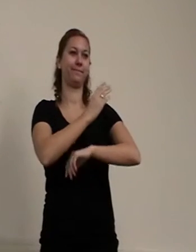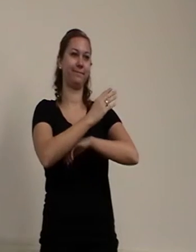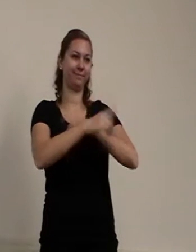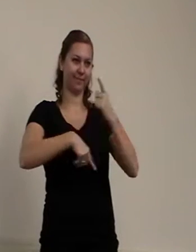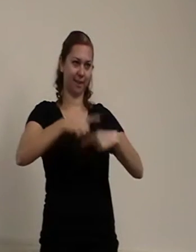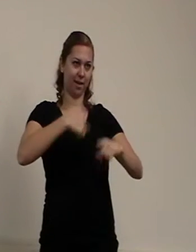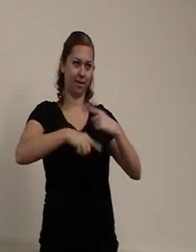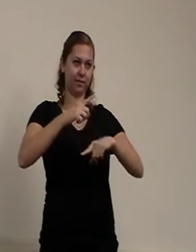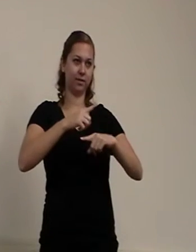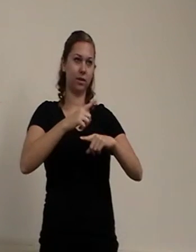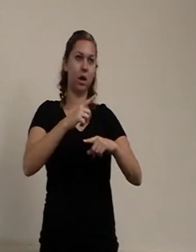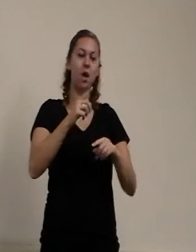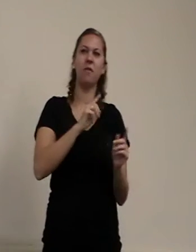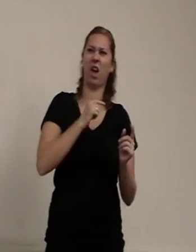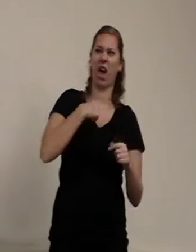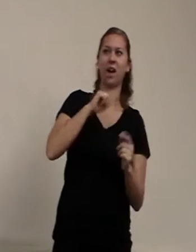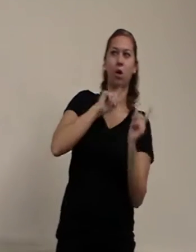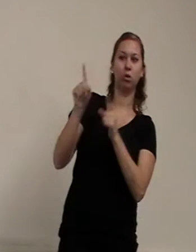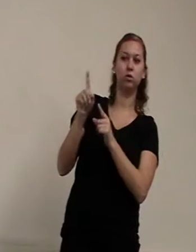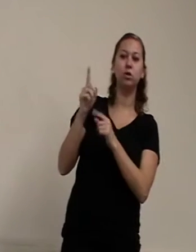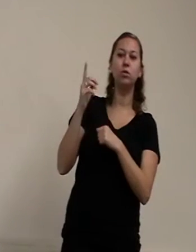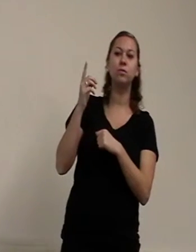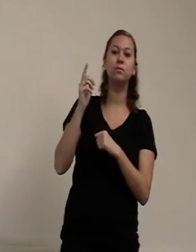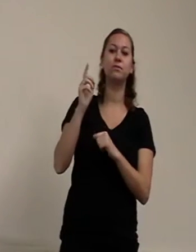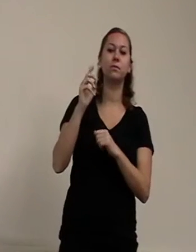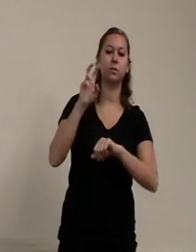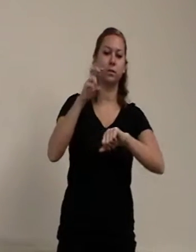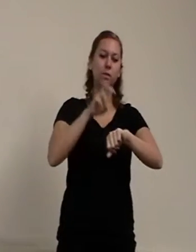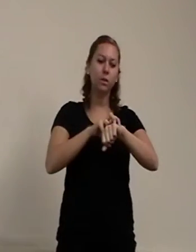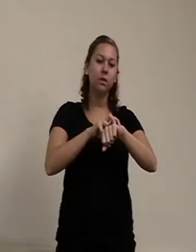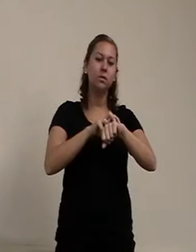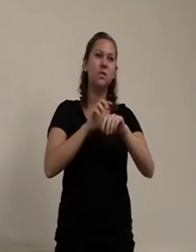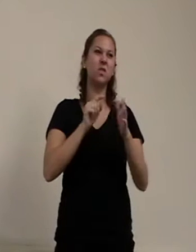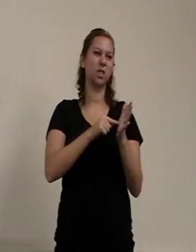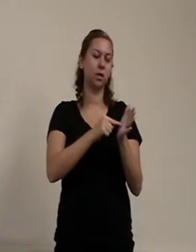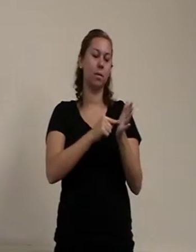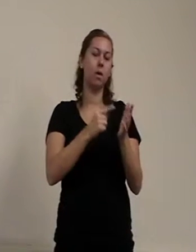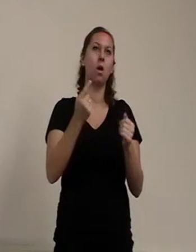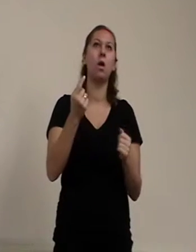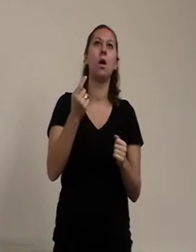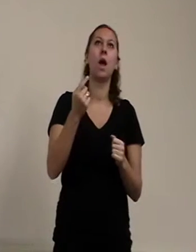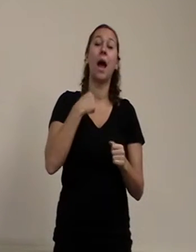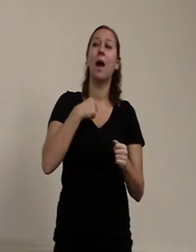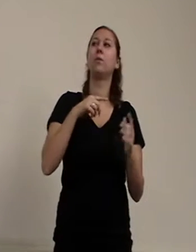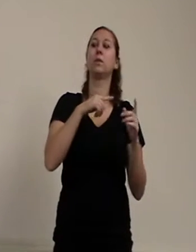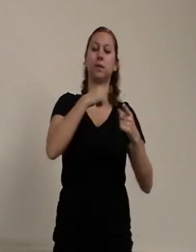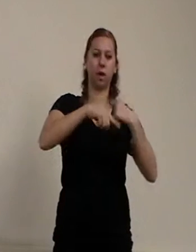sign. Mm-hmm. I've seen, I don't know where it was it Italy or somewhere? I've seen some people sign America like